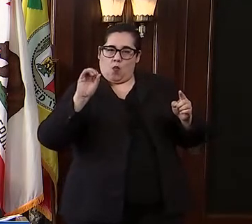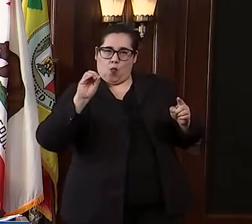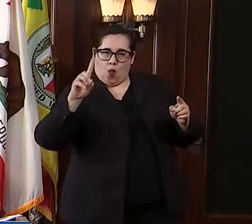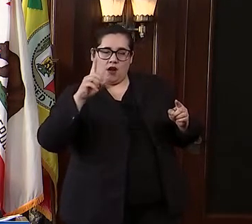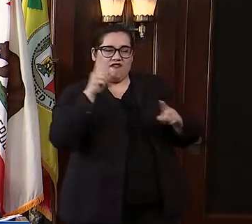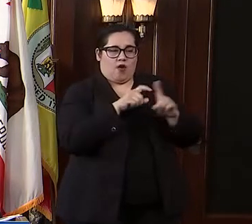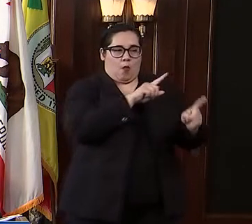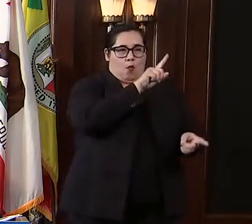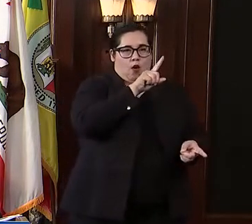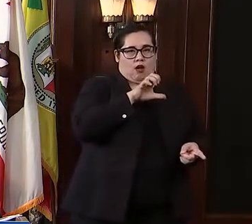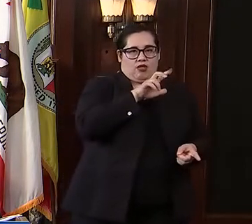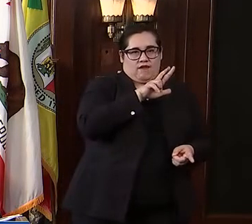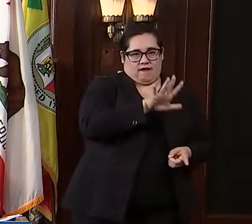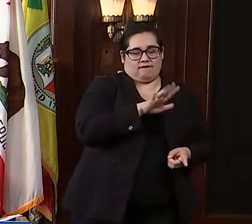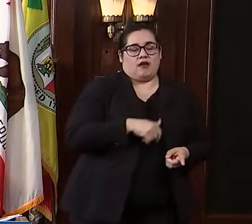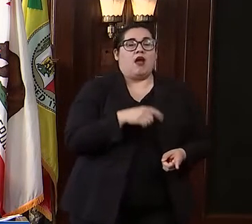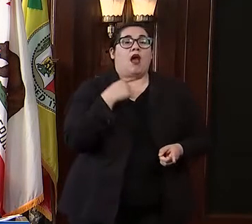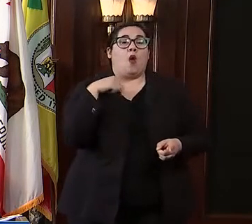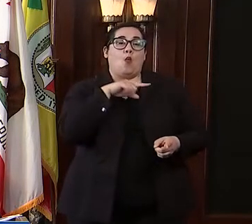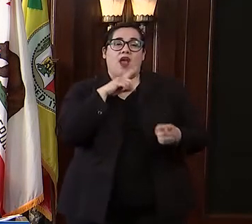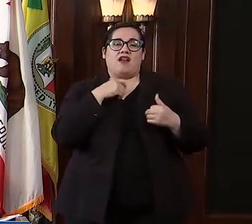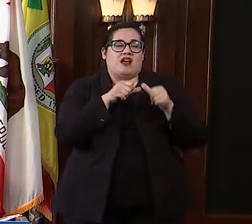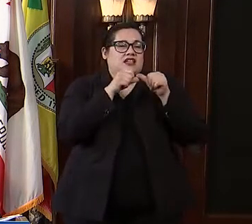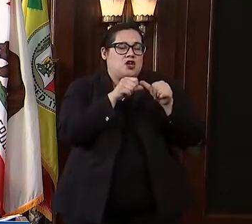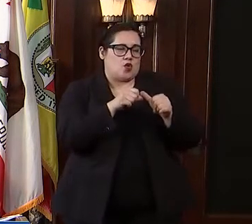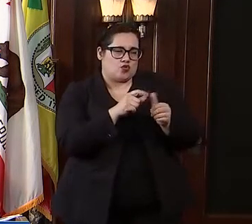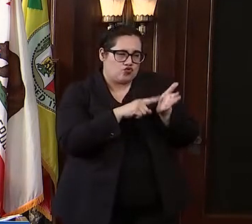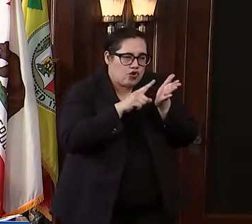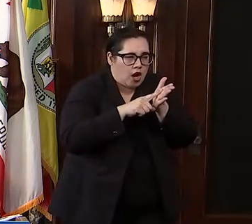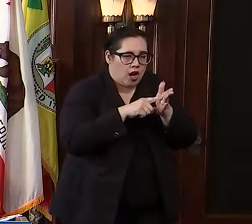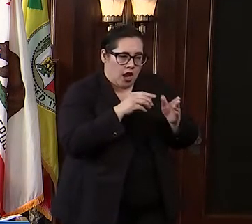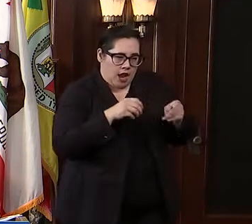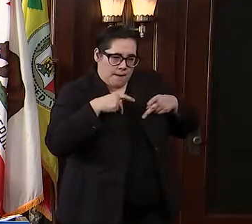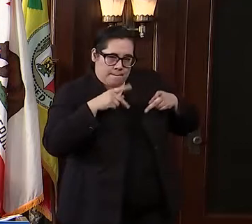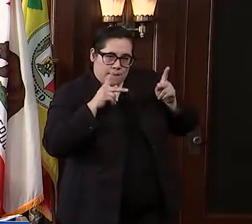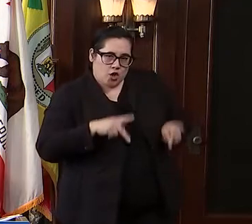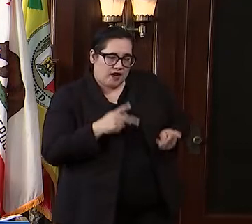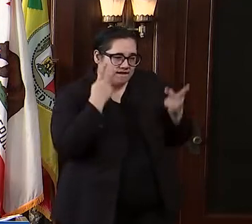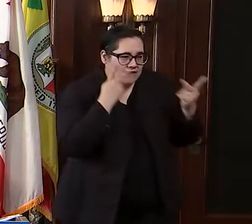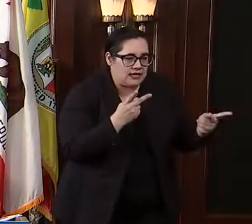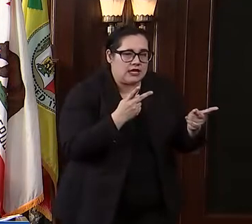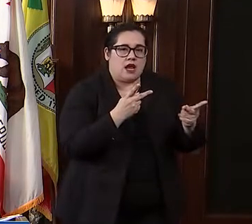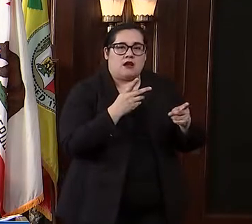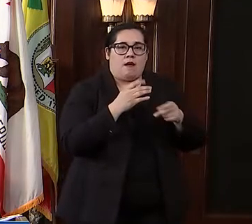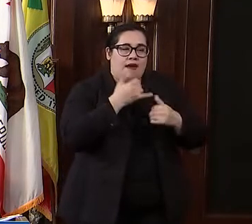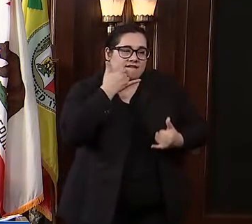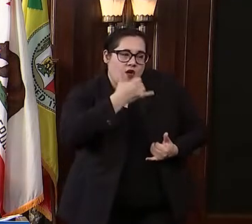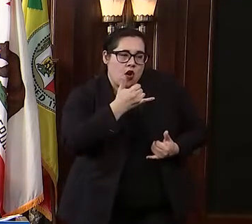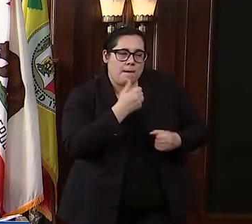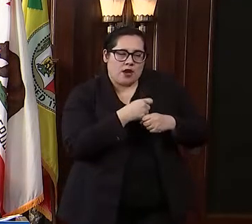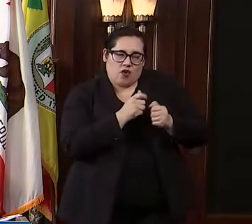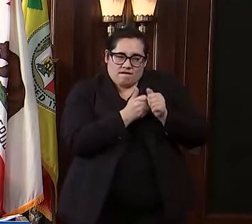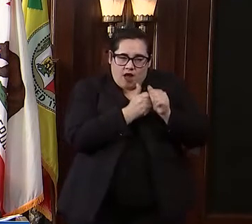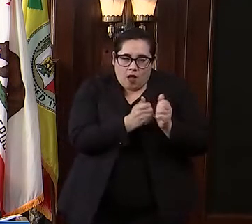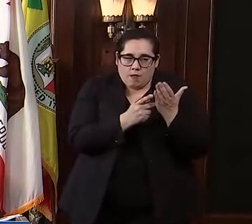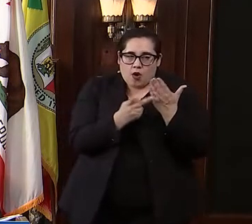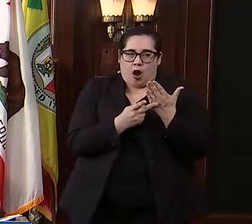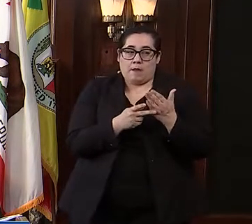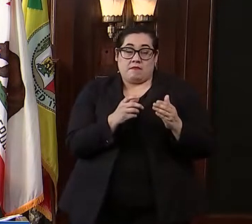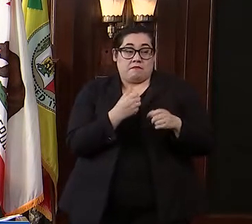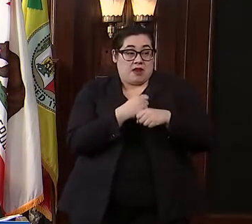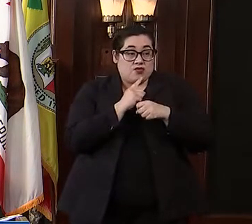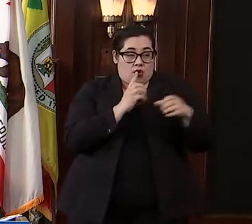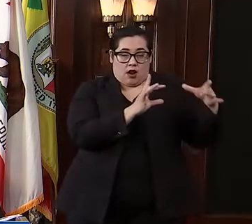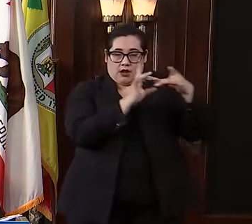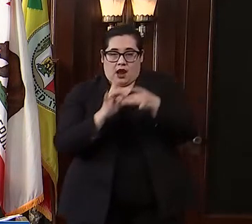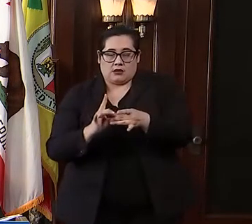to check in regularly by phone and in person to make sure they're staying with the program and to get those last 4 in compliance.